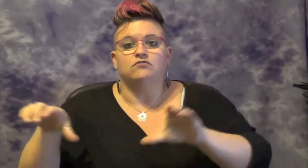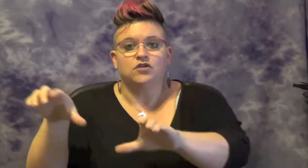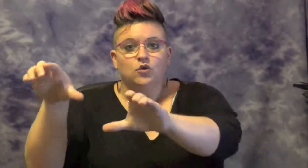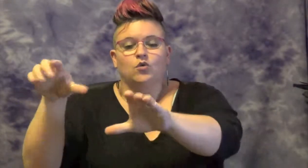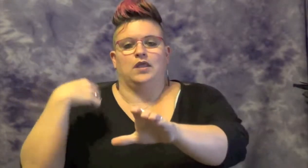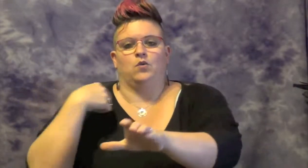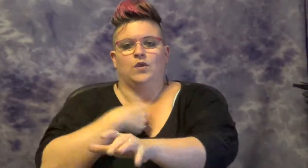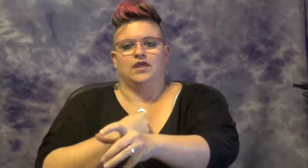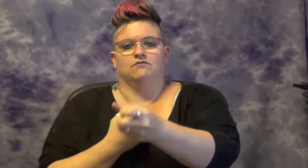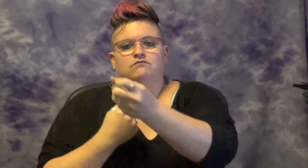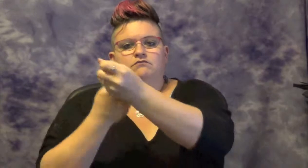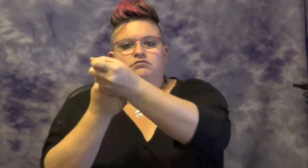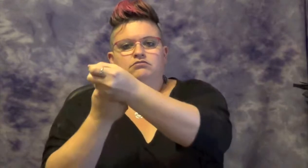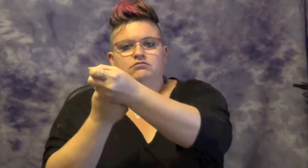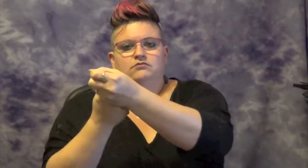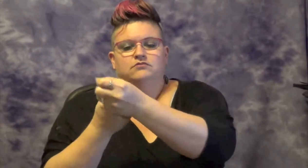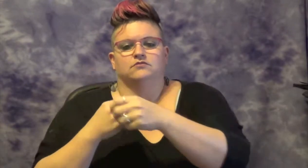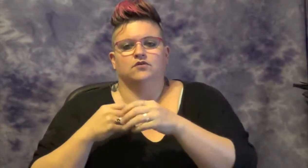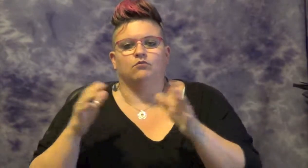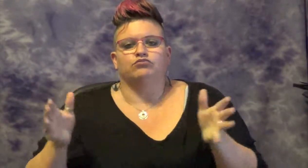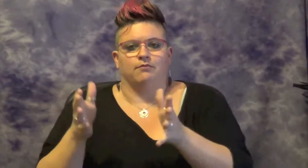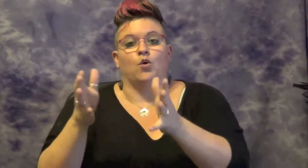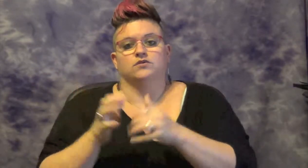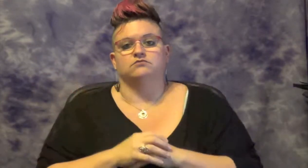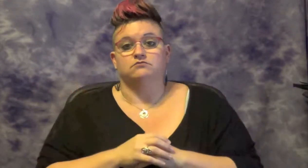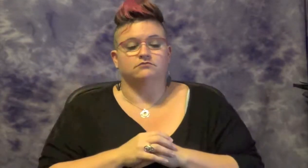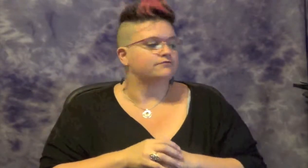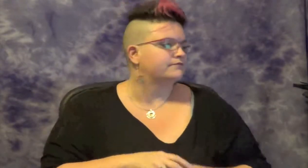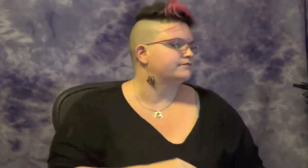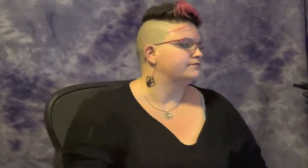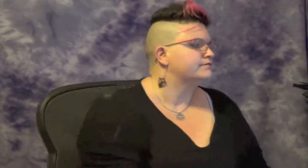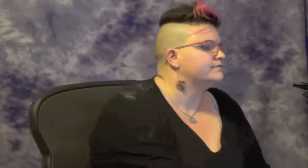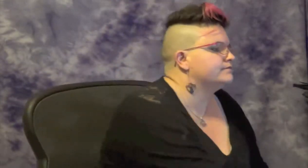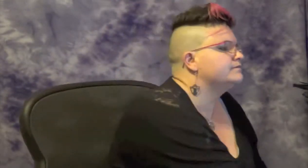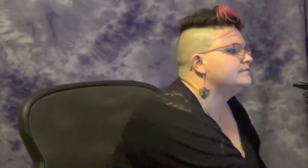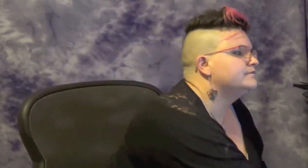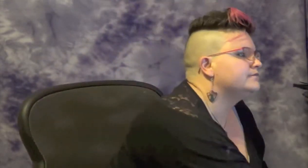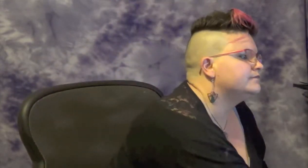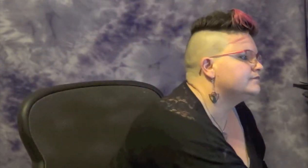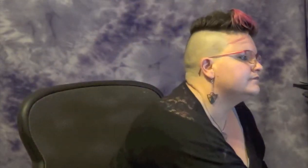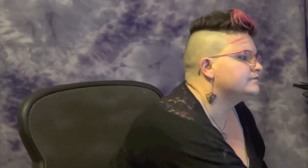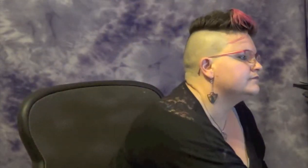deaf community, but we're promoting it and we are a strong ally for them.